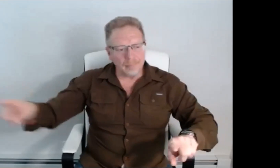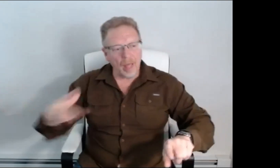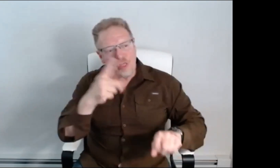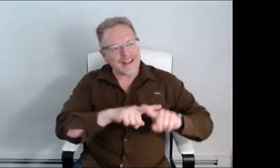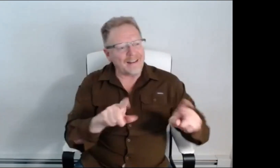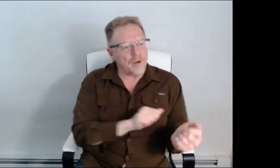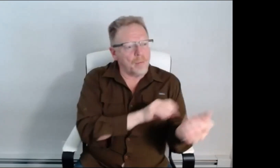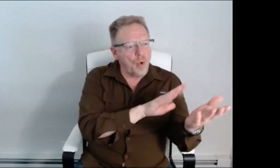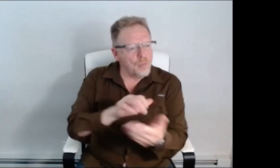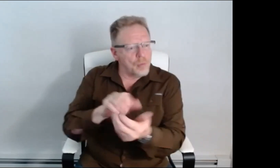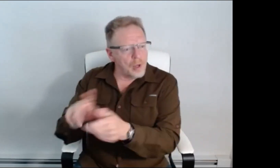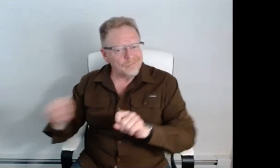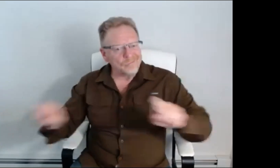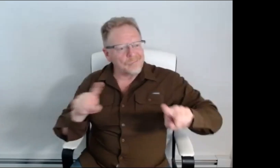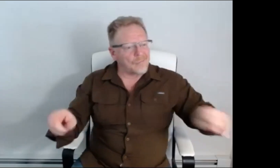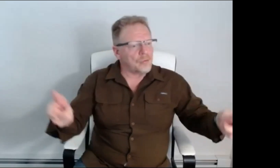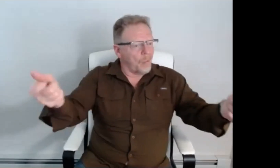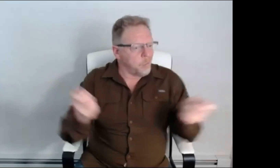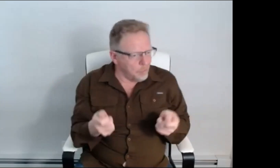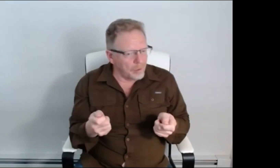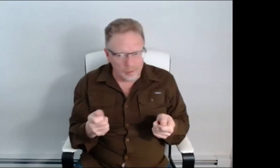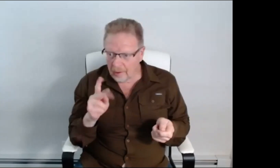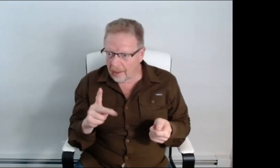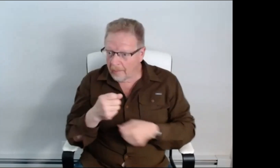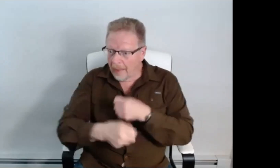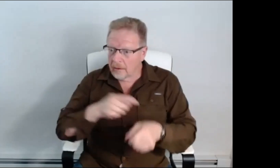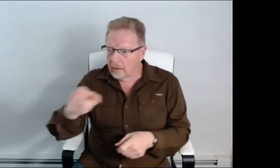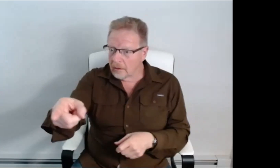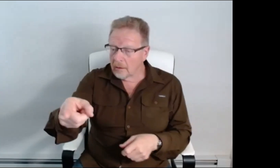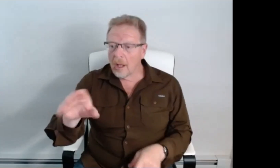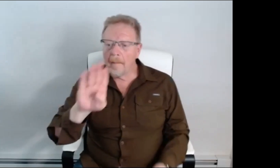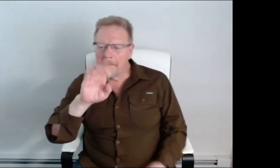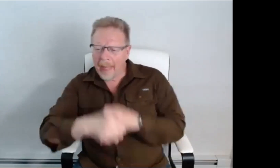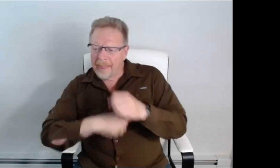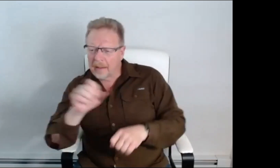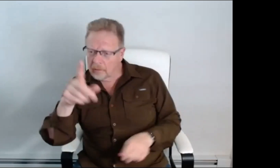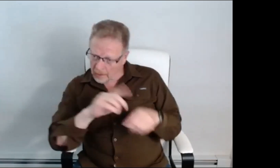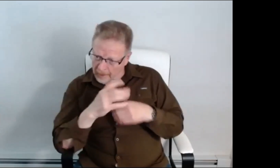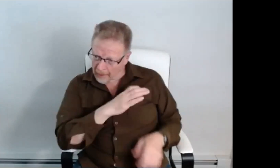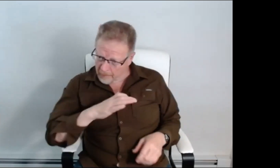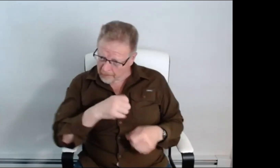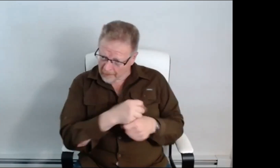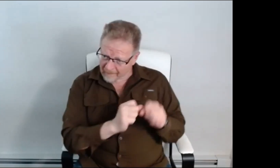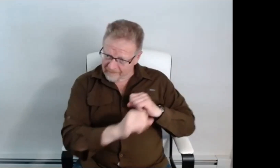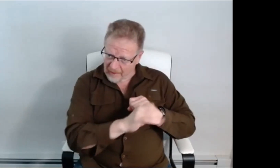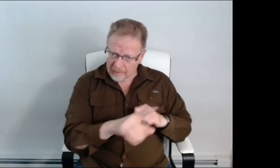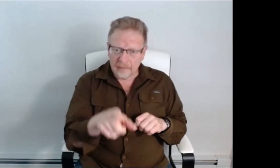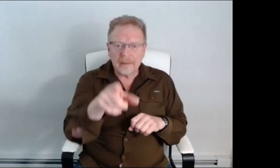bring people into it. Bethany? So the commission is making the flyers, or the committee I is was making the hoping that flyers? they would. I would hope somebody from the commission